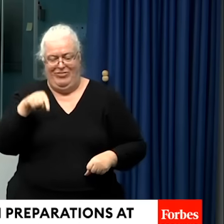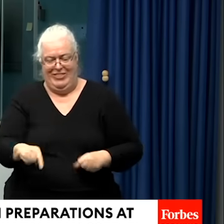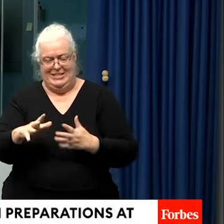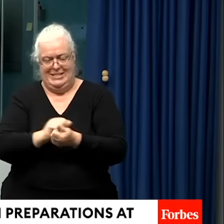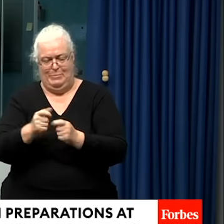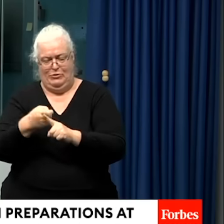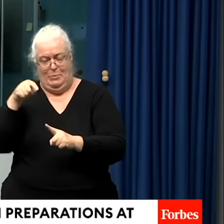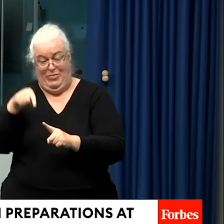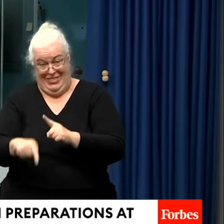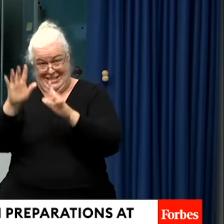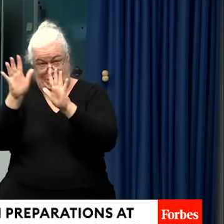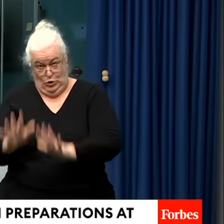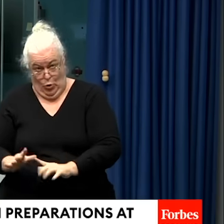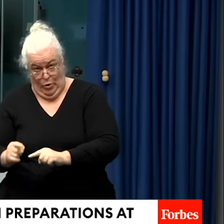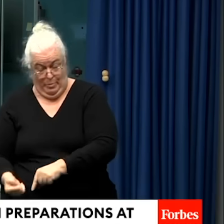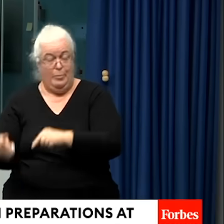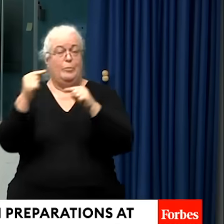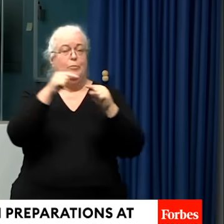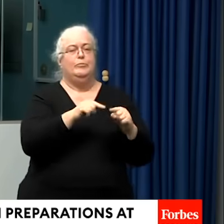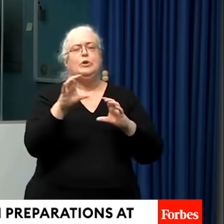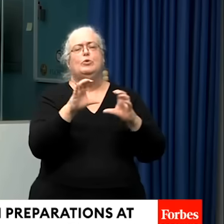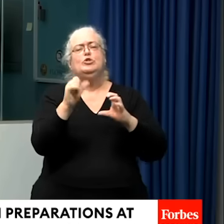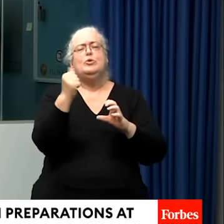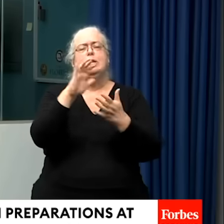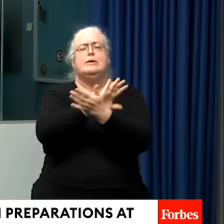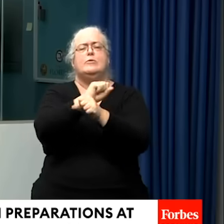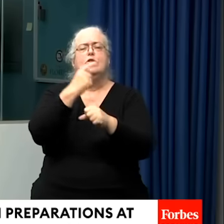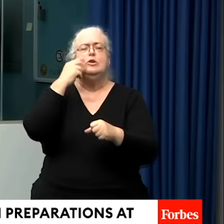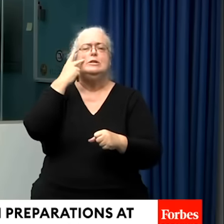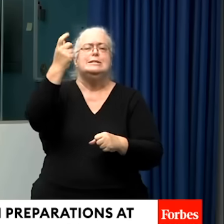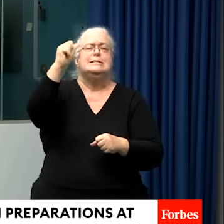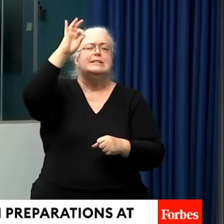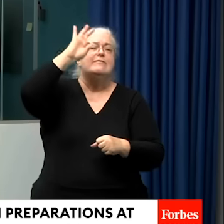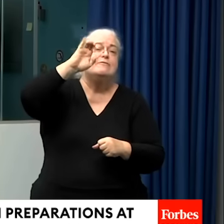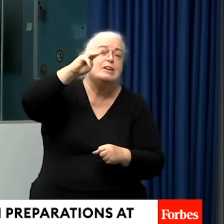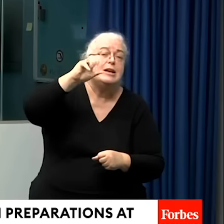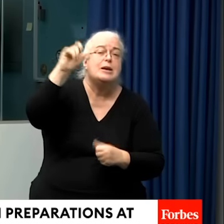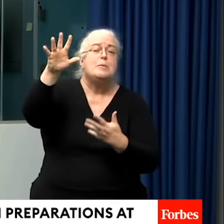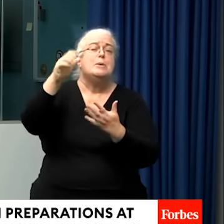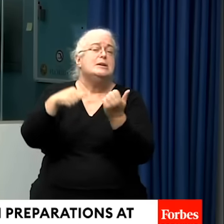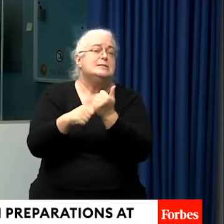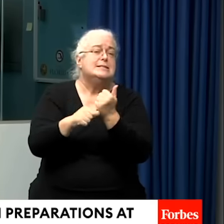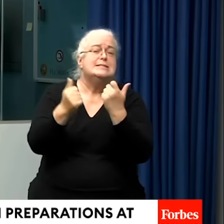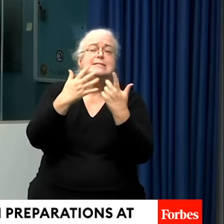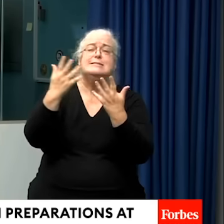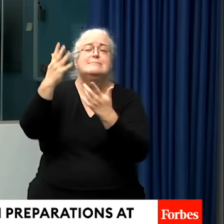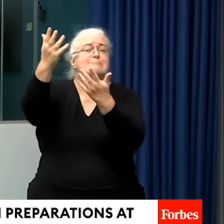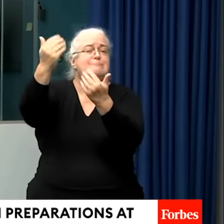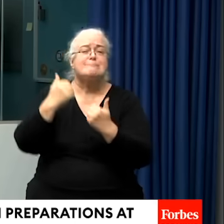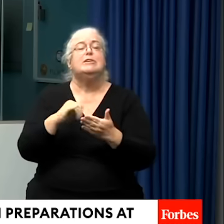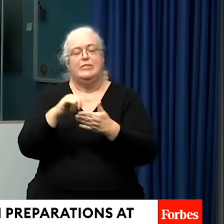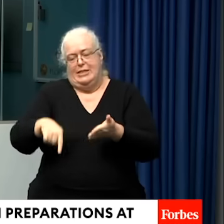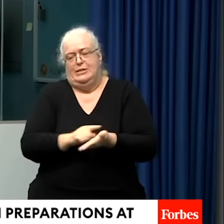system. And then we will be doing the necessary paperwork to see if we qualify for any potential FEMA assistance or other assistance. So that'll be ongoing over the next week or